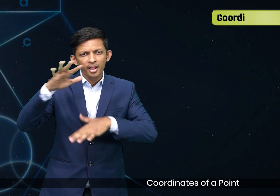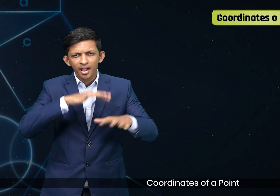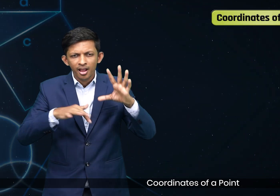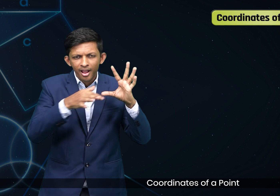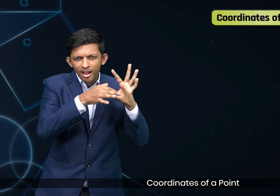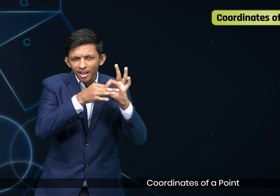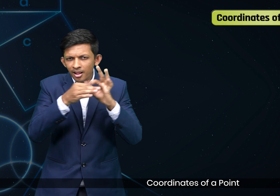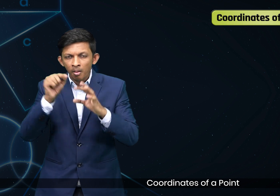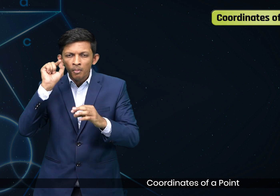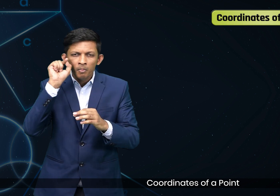Coordinates of a point.